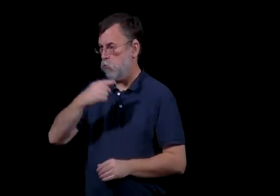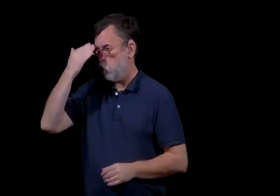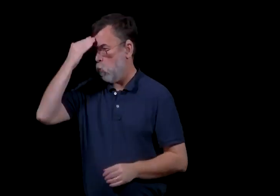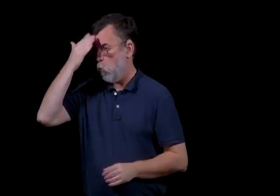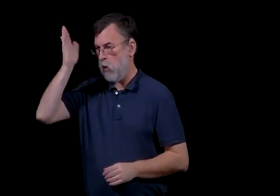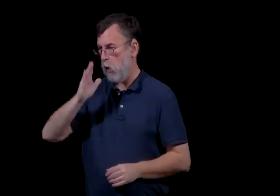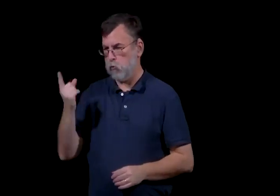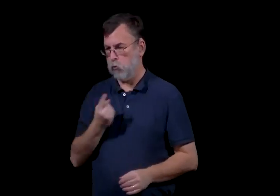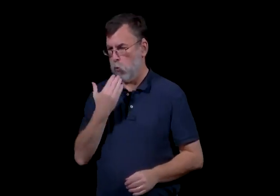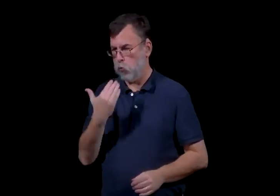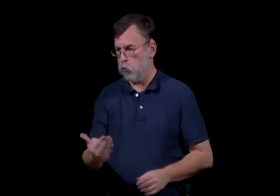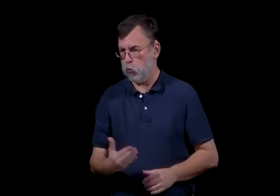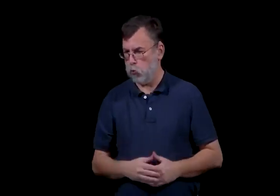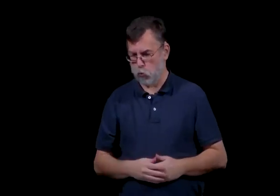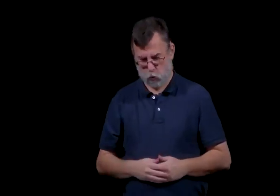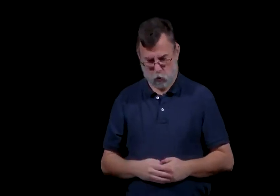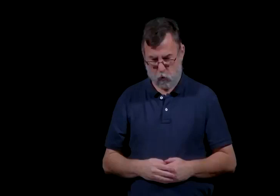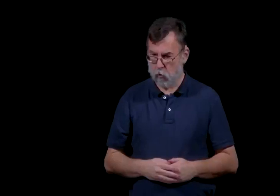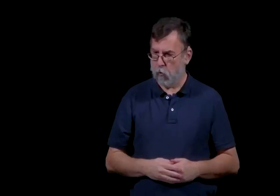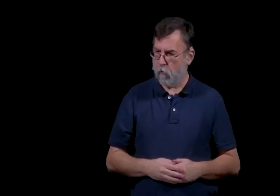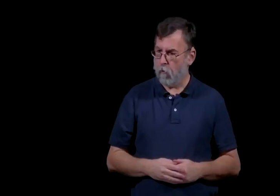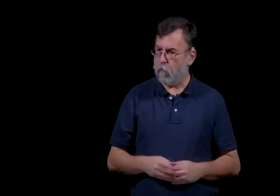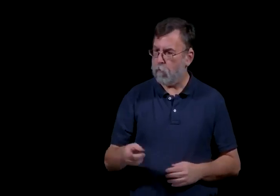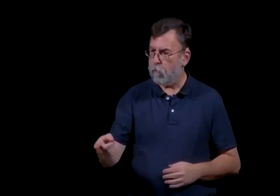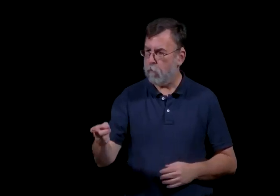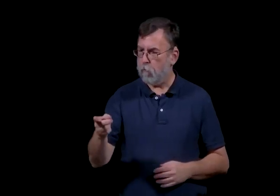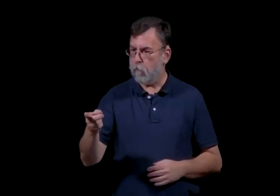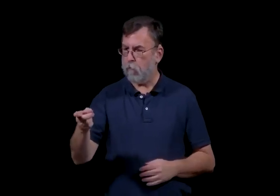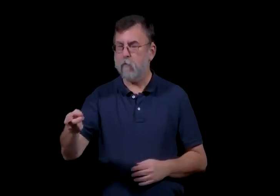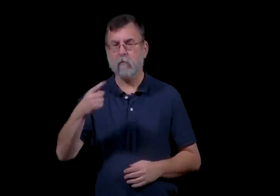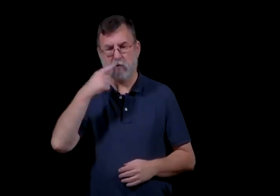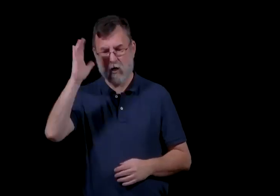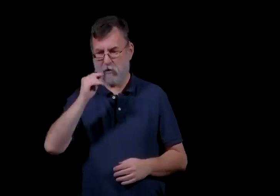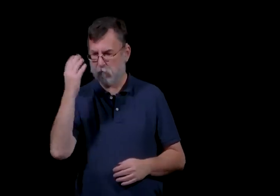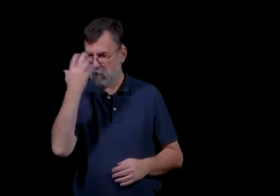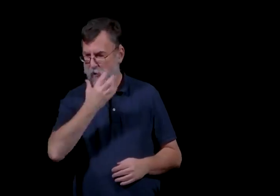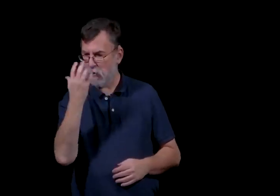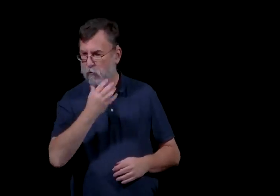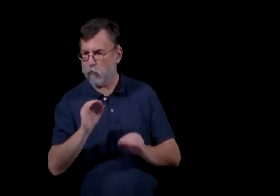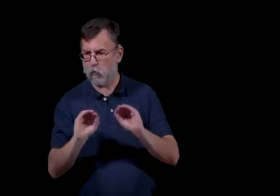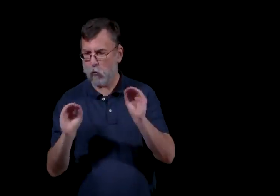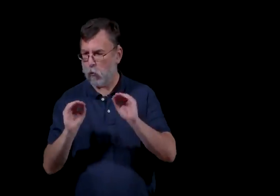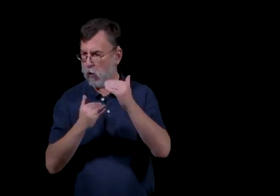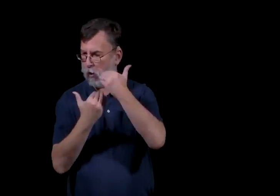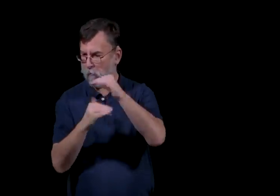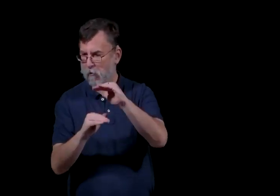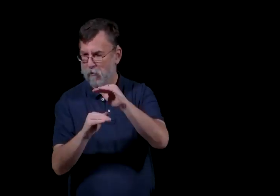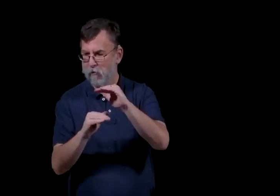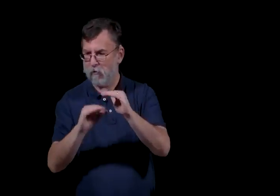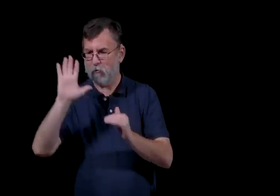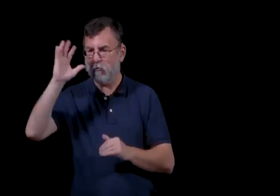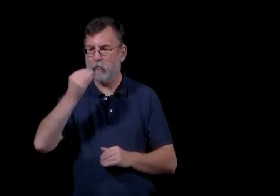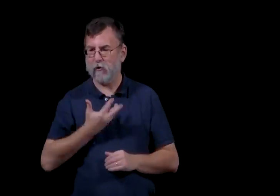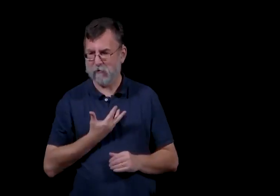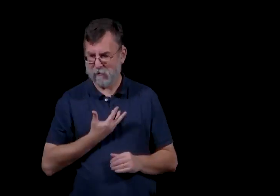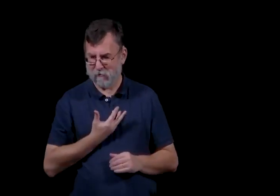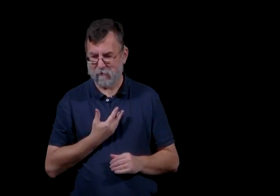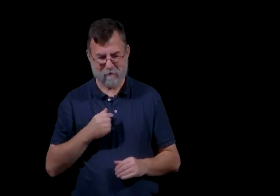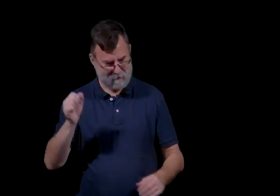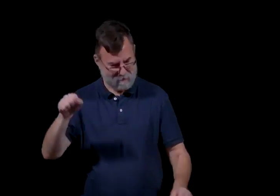And it was very clear for us, especially those that know God, that he is definitely good. And one guy said he's amazing. There's no limit to